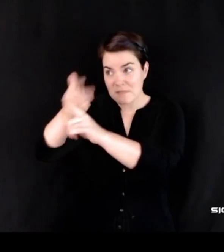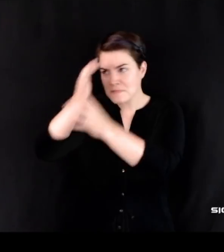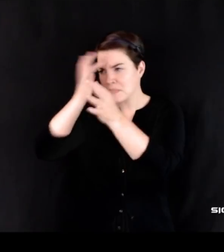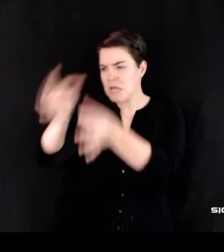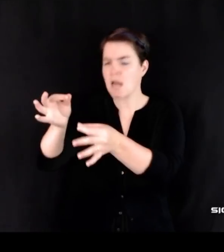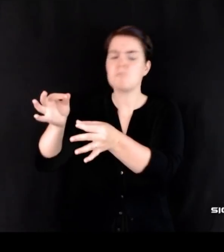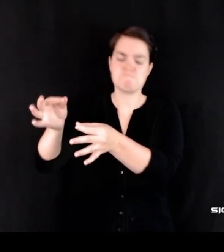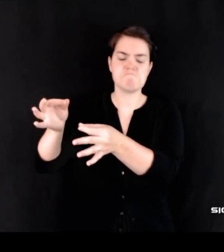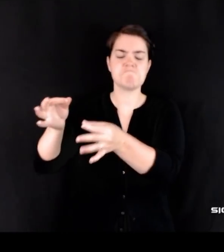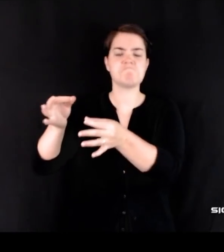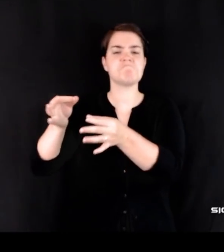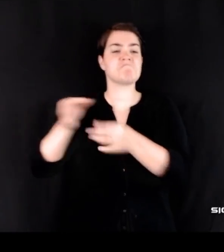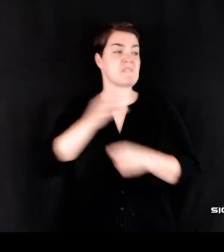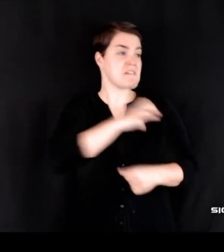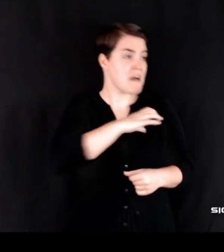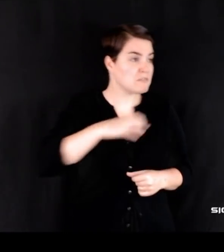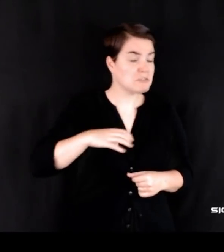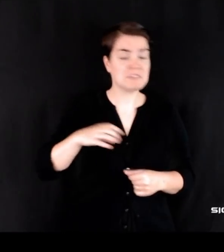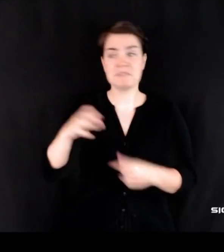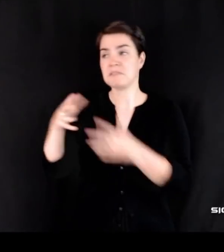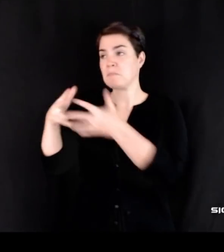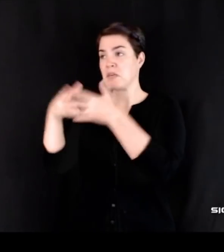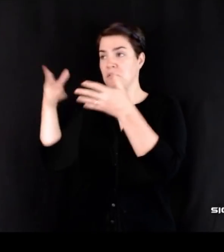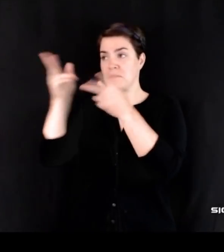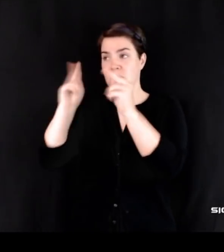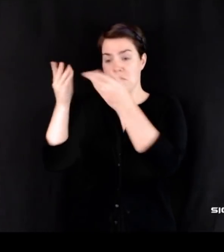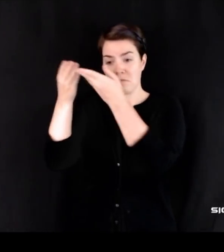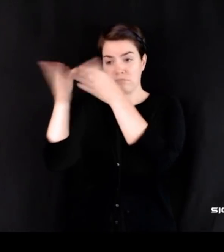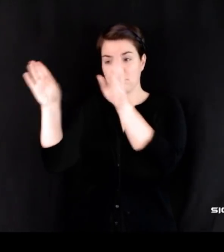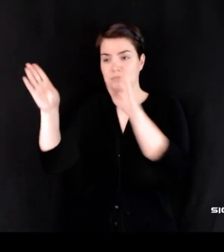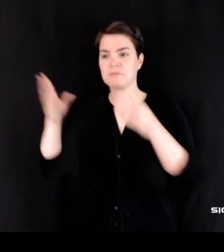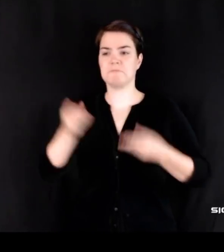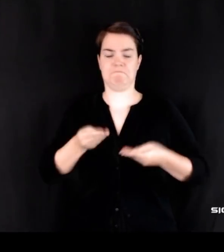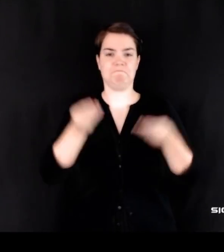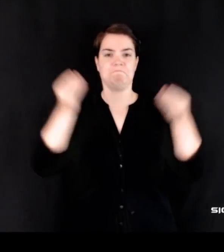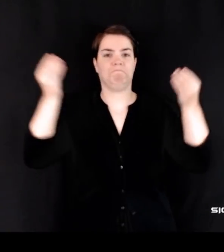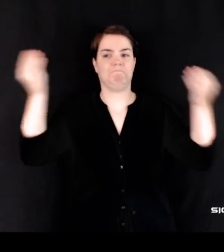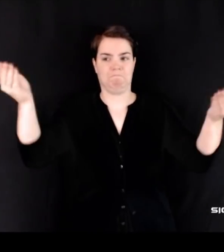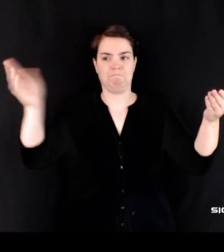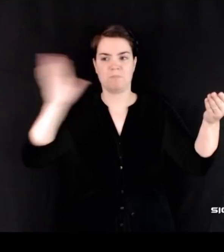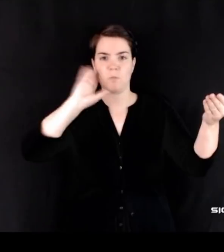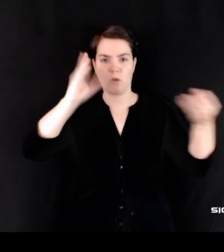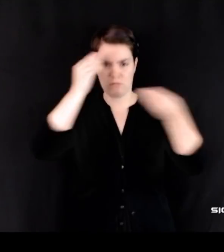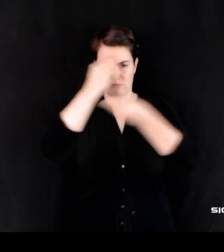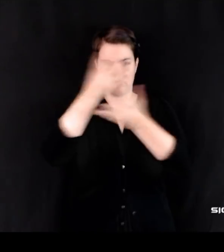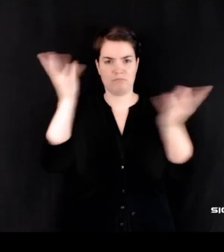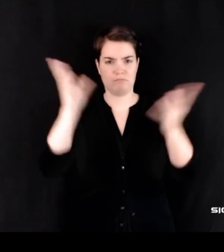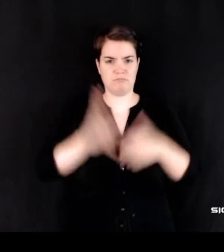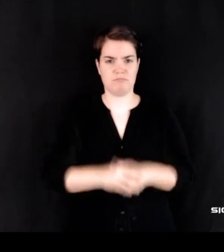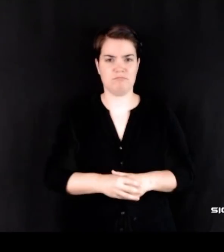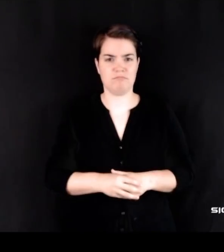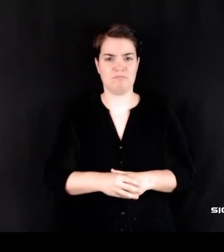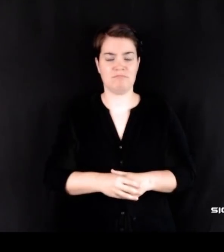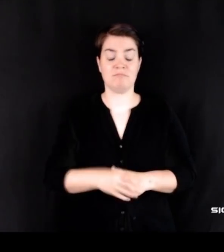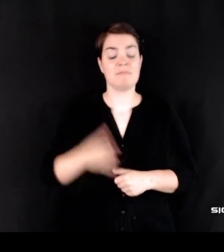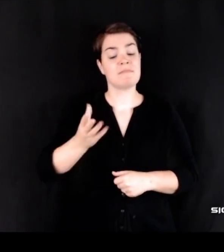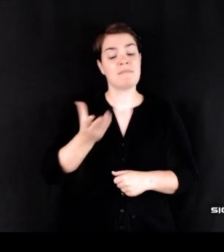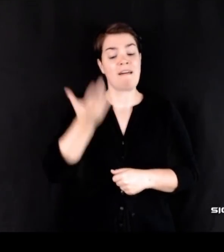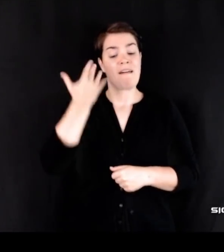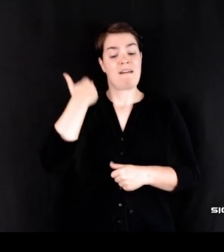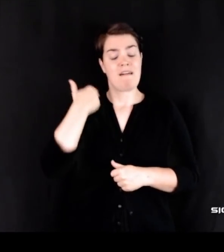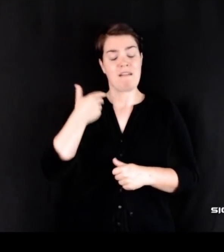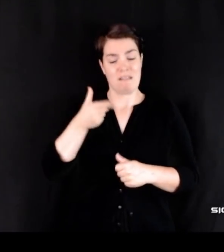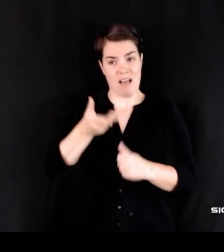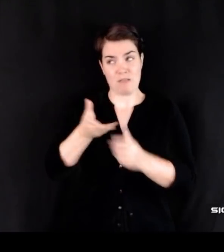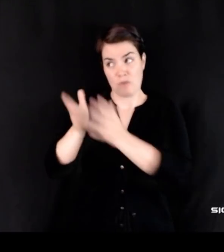our report to Congress and to the American people. At one point in time, I requested that certain portions of the report